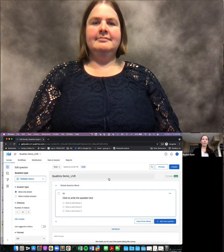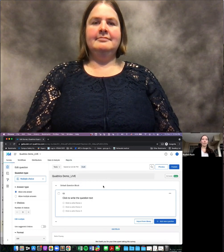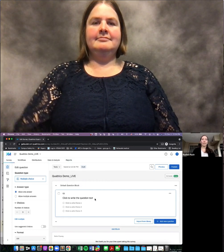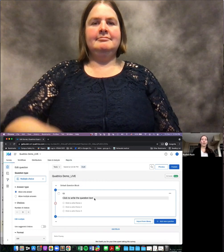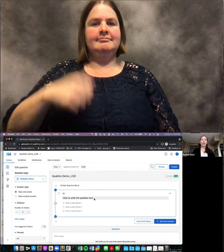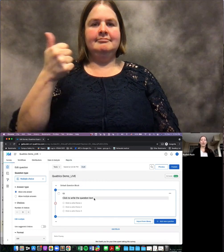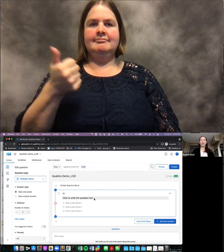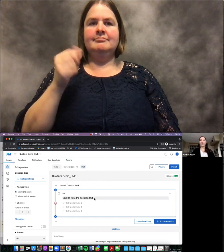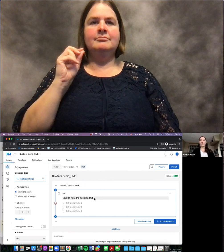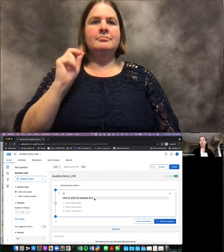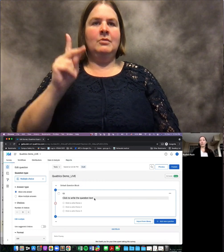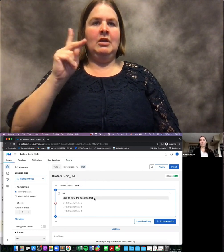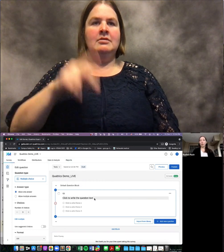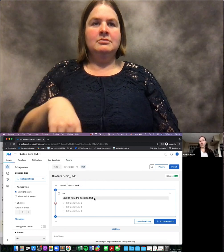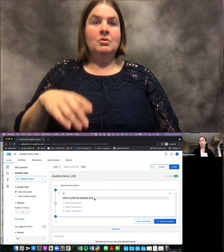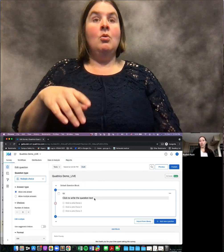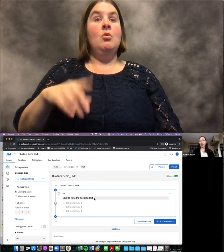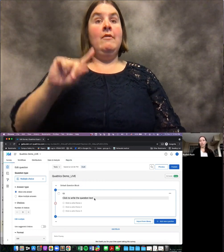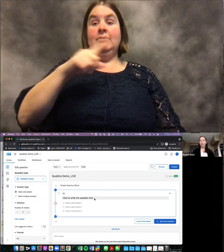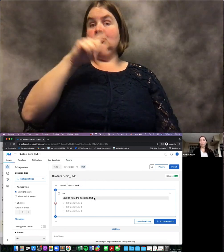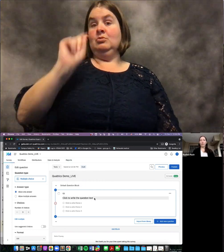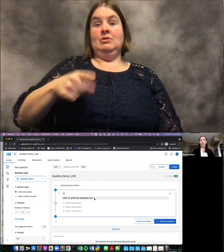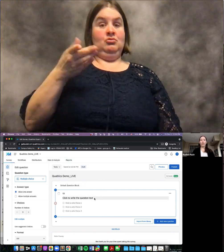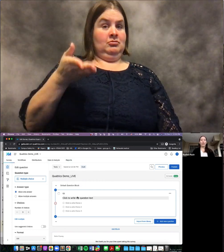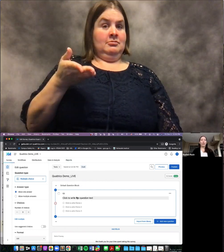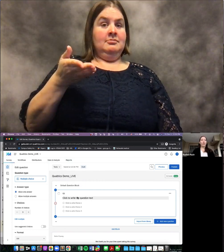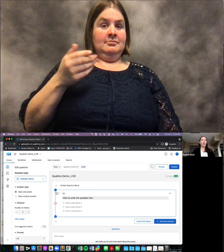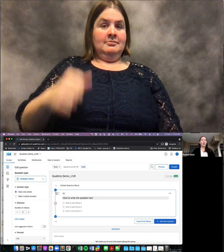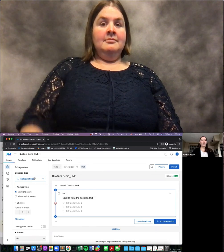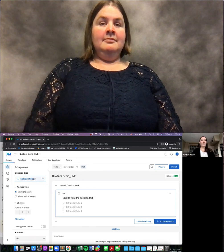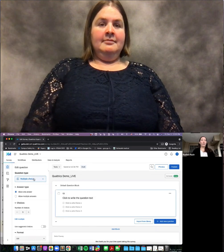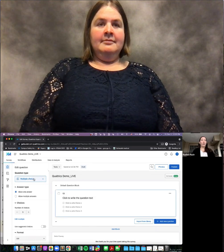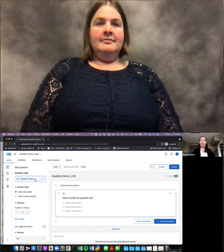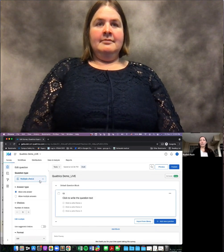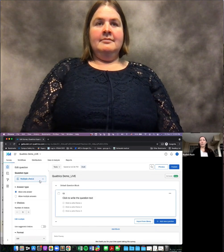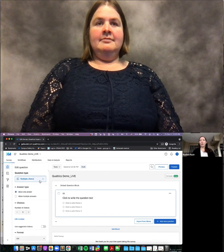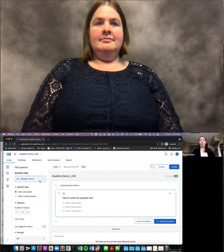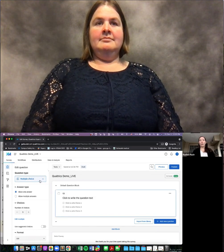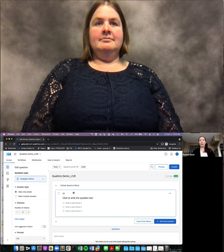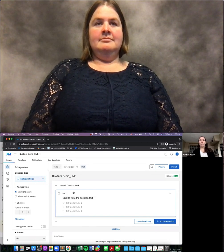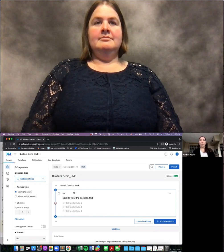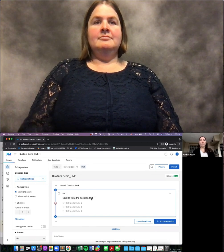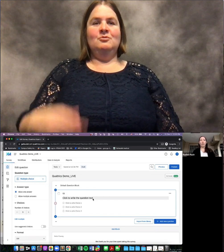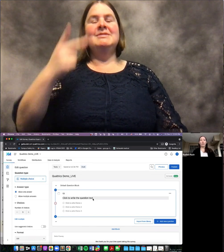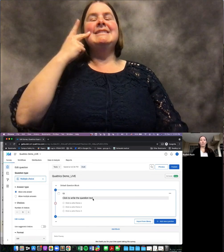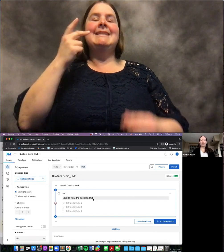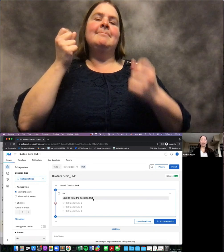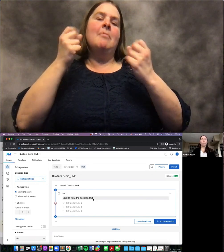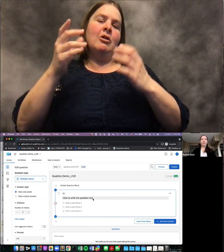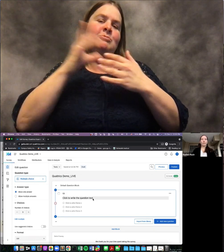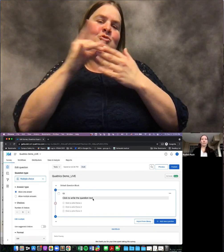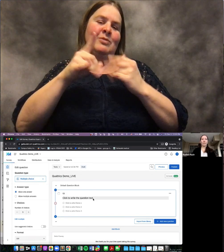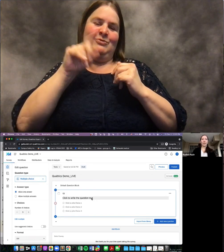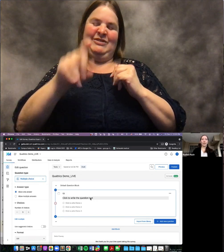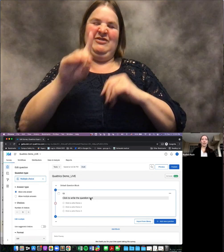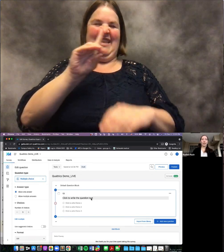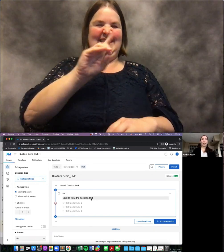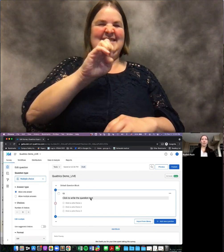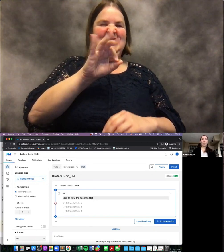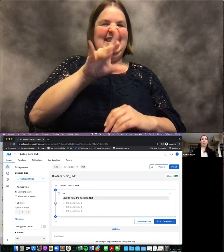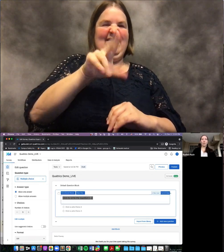Okay, so this is the first question. By default, it's a multiple choice question.